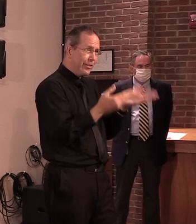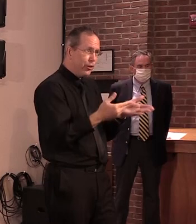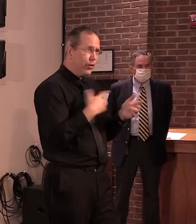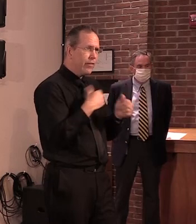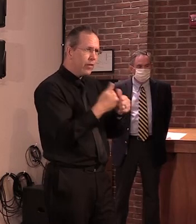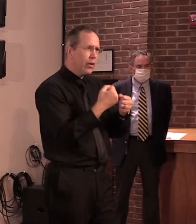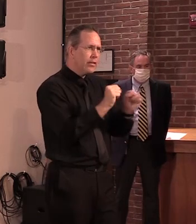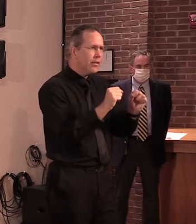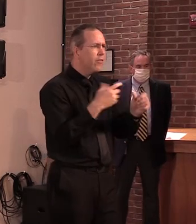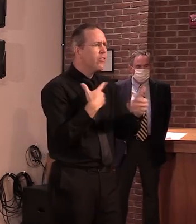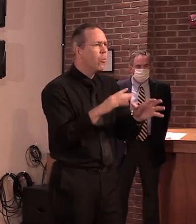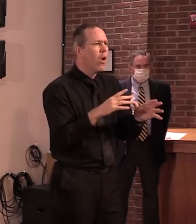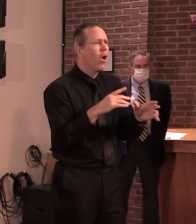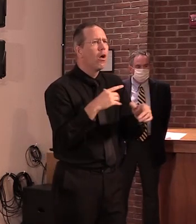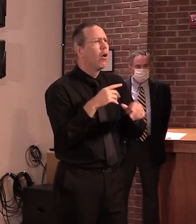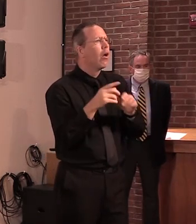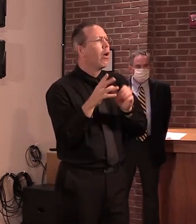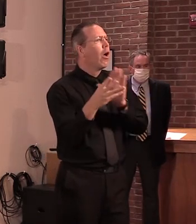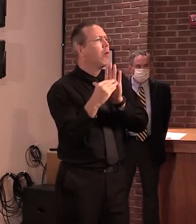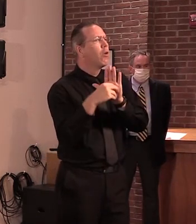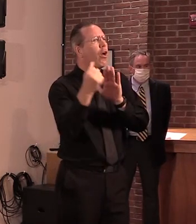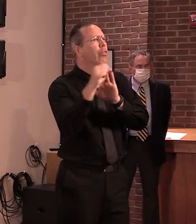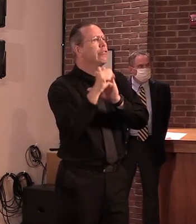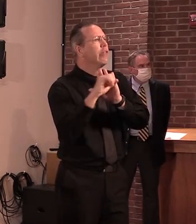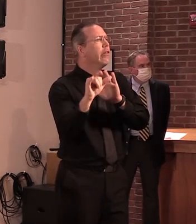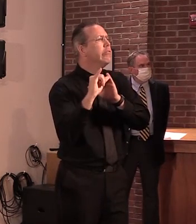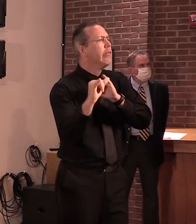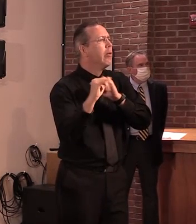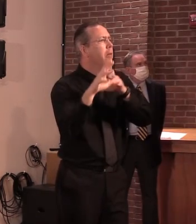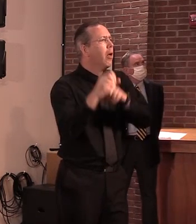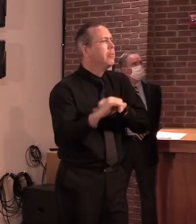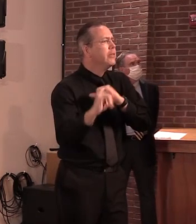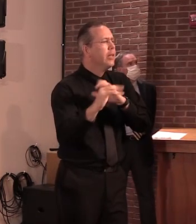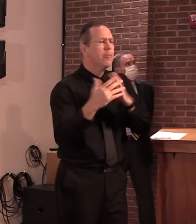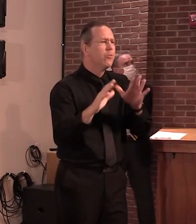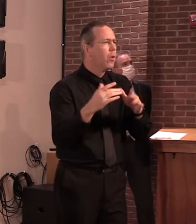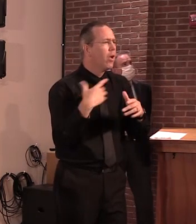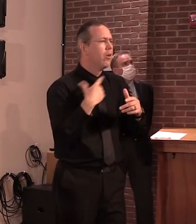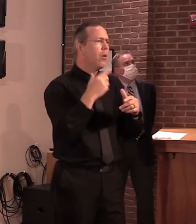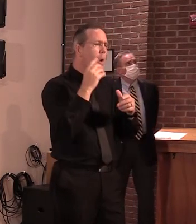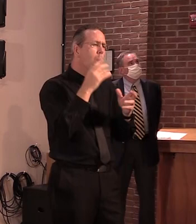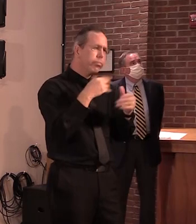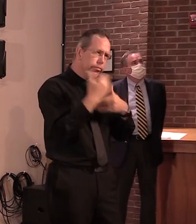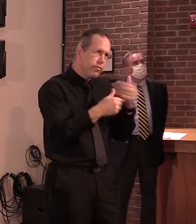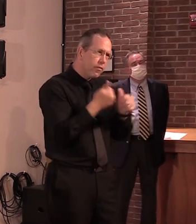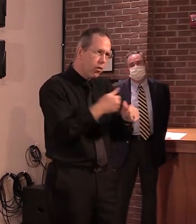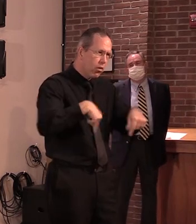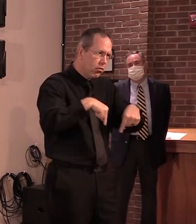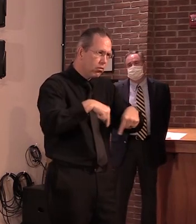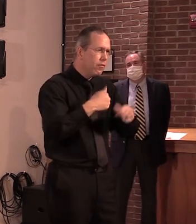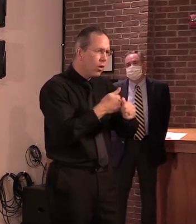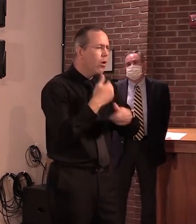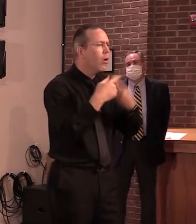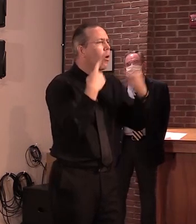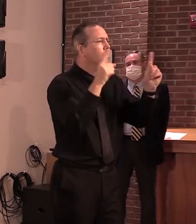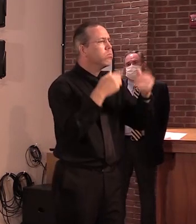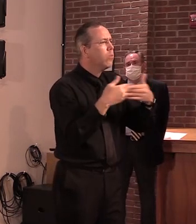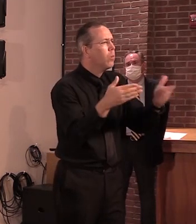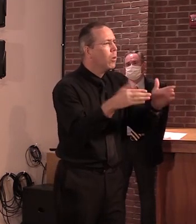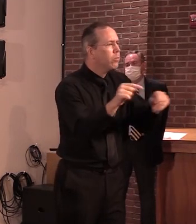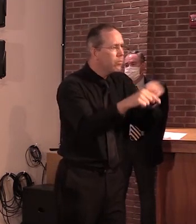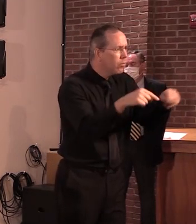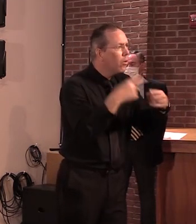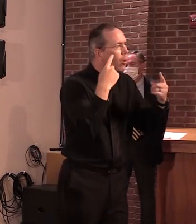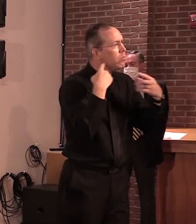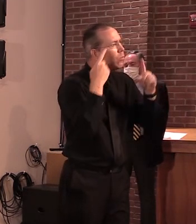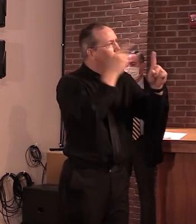forward. I want to keep opening the economy. I want to open the schools for in-person instruction. And to do that, we're going to